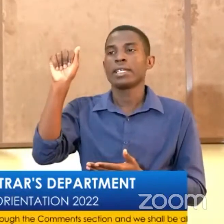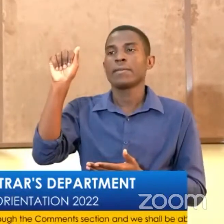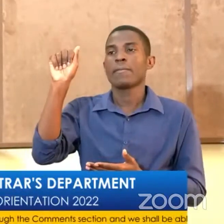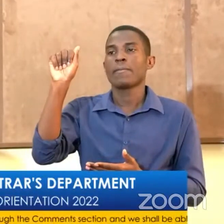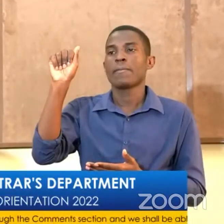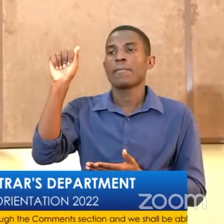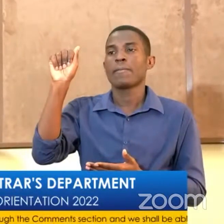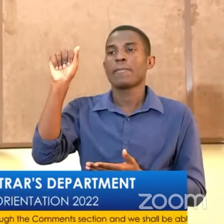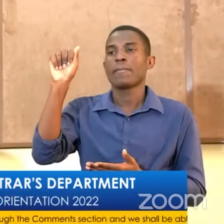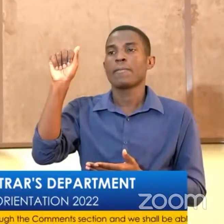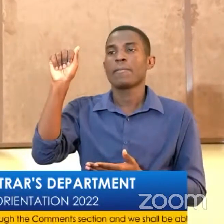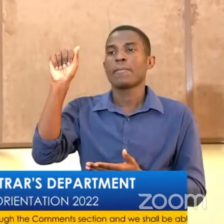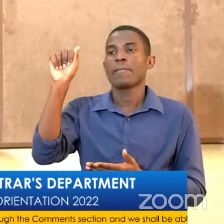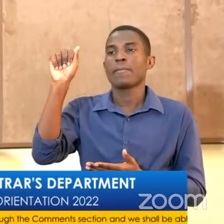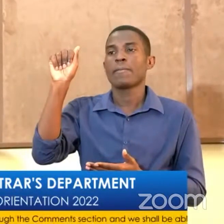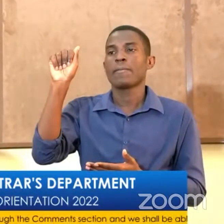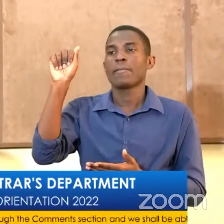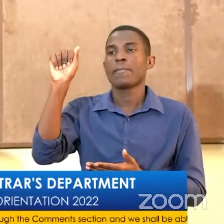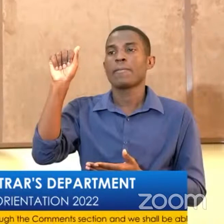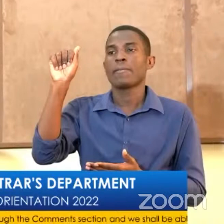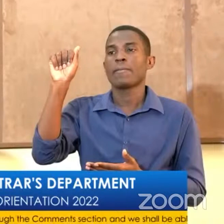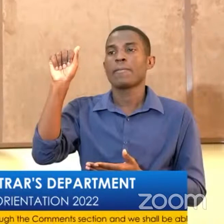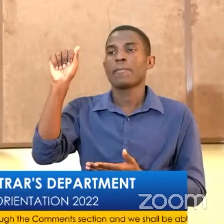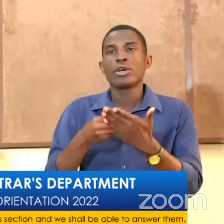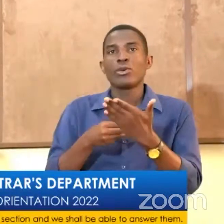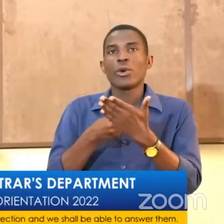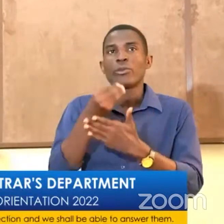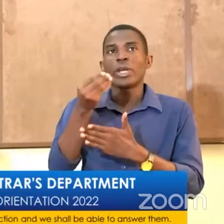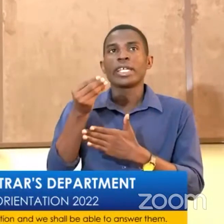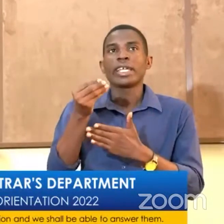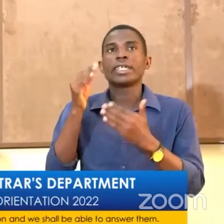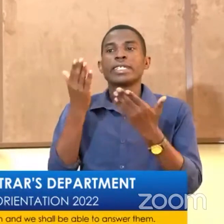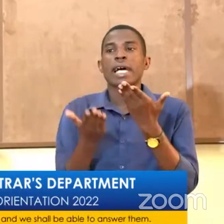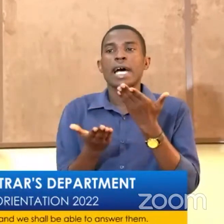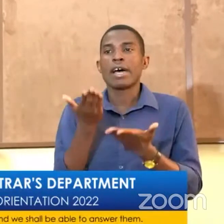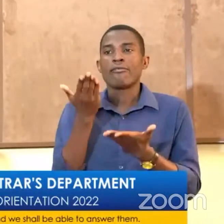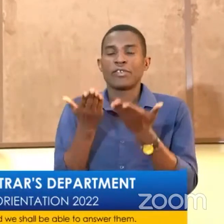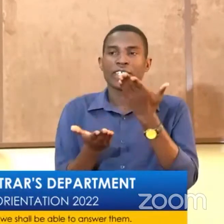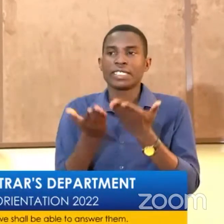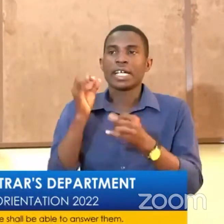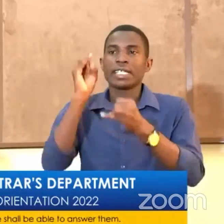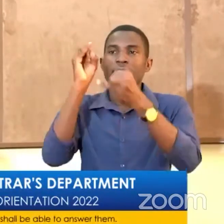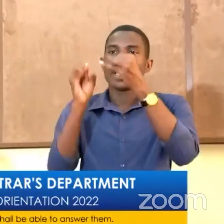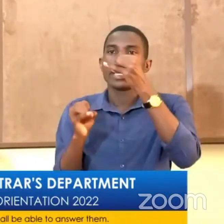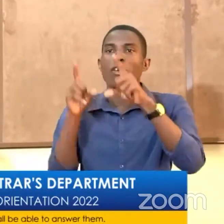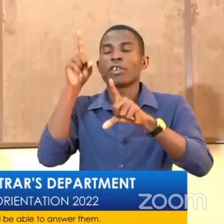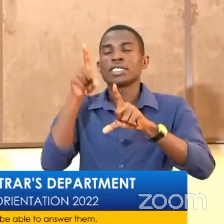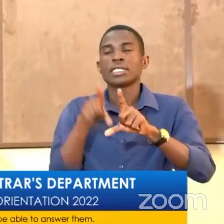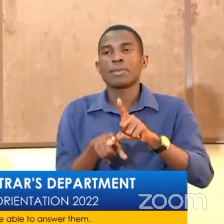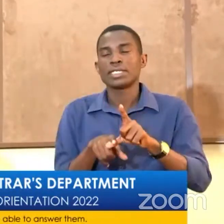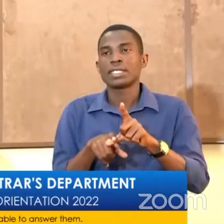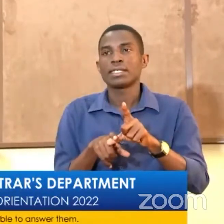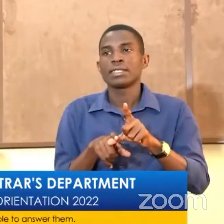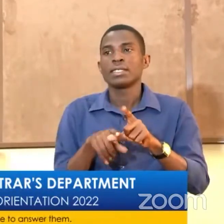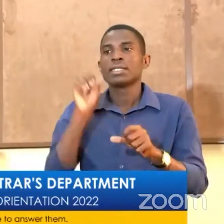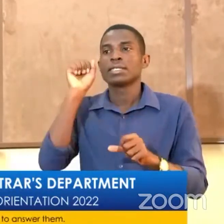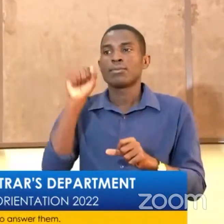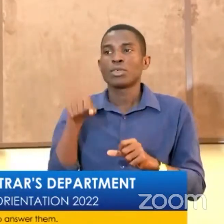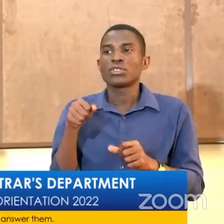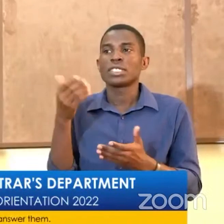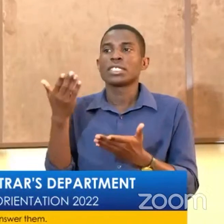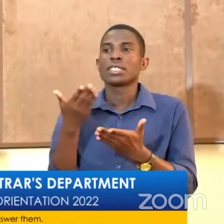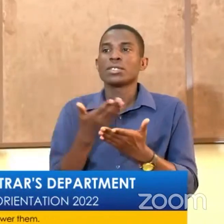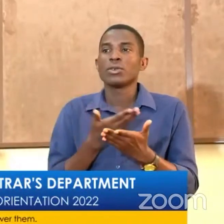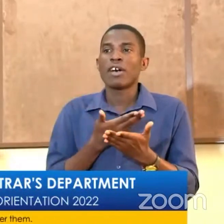Okay? So when we get an average at the end of the semester, supposing you have